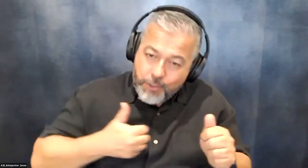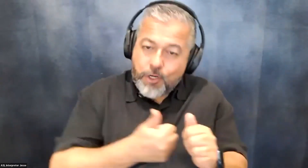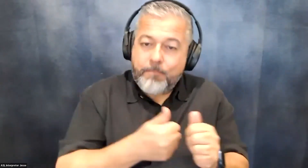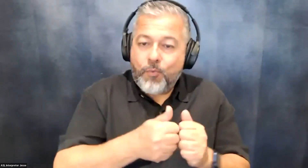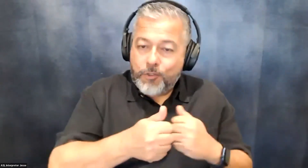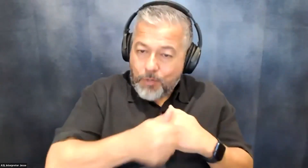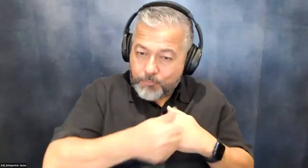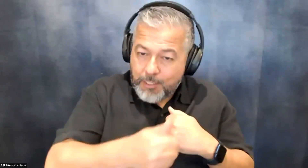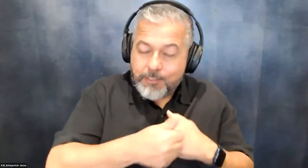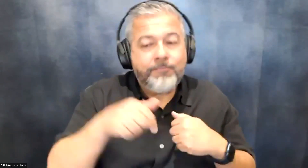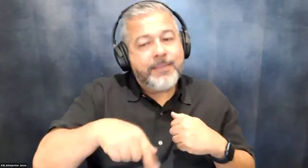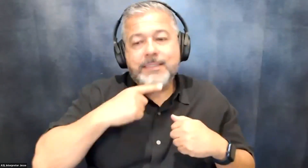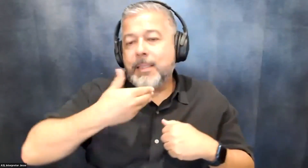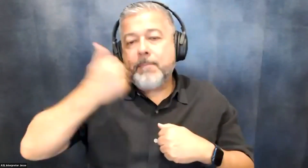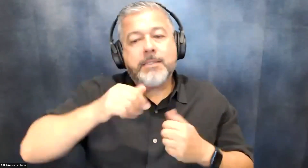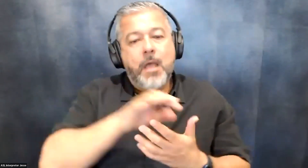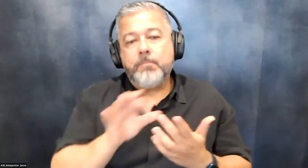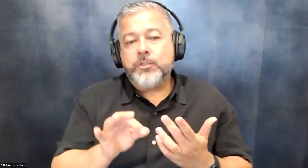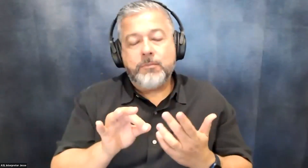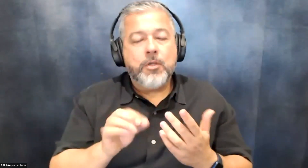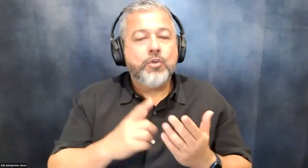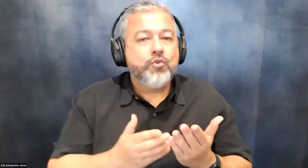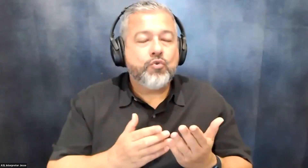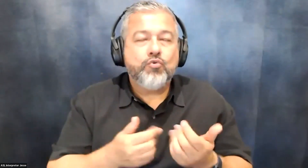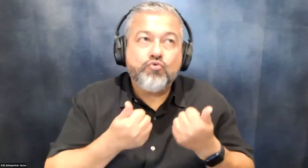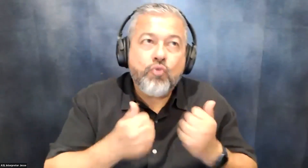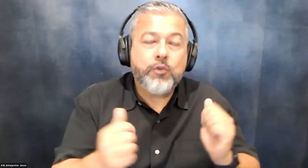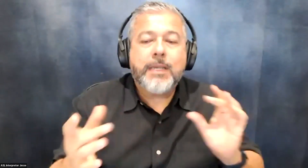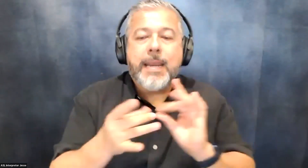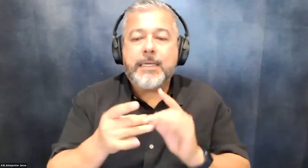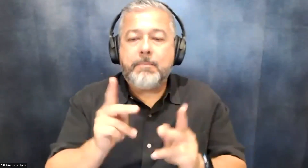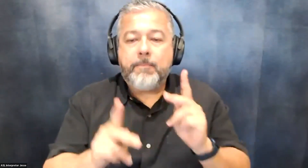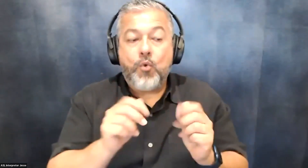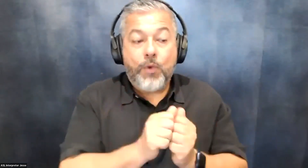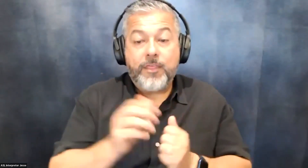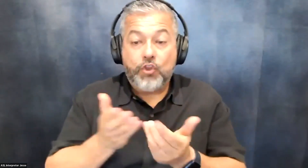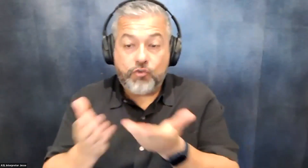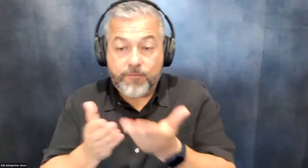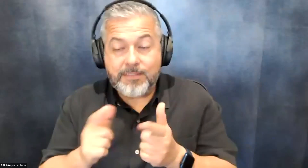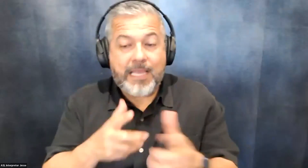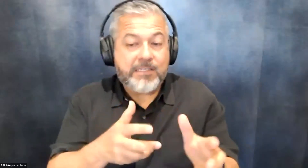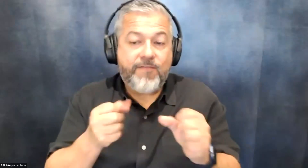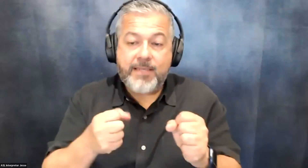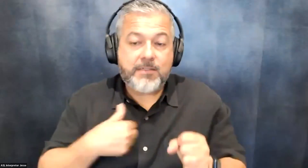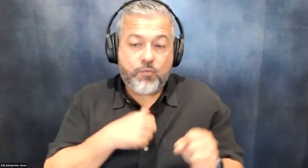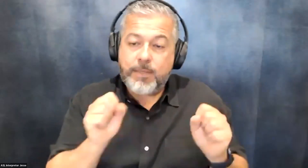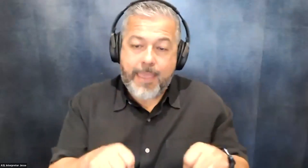this is the best option that we have to try to get people as connected to their services as quickly as we can.